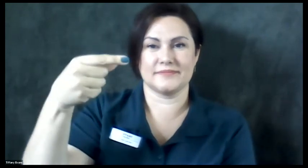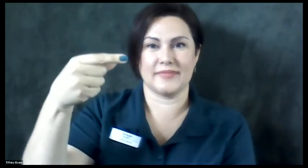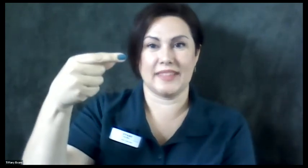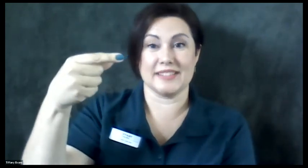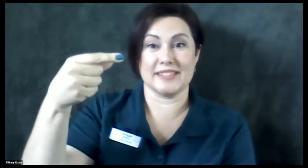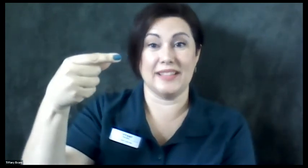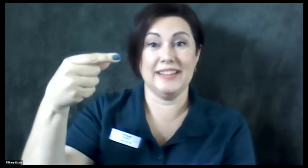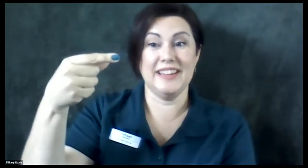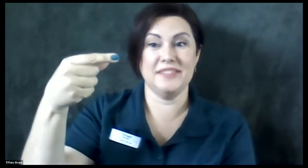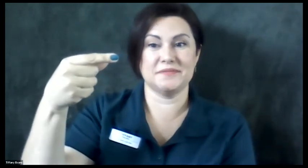I'll spell it again.